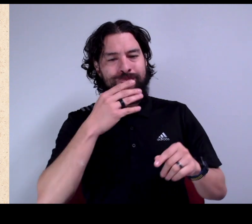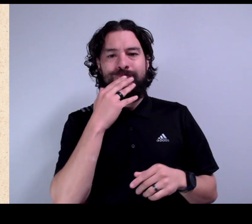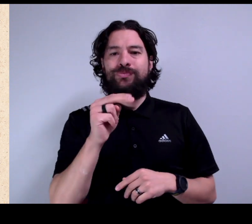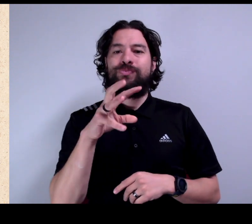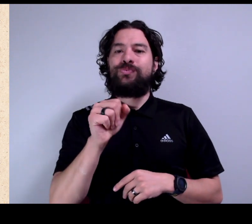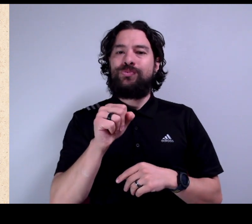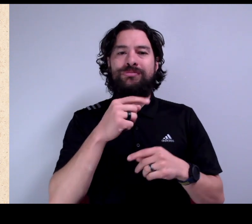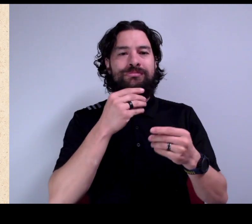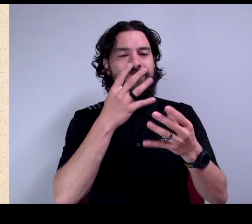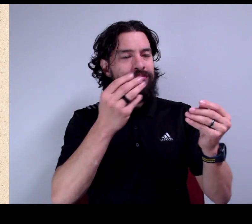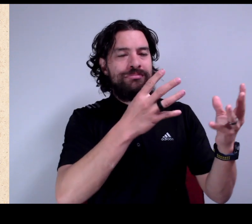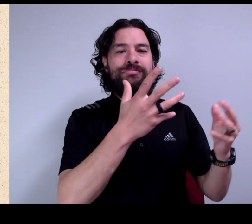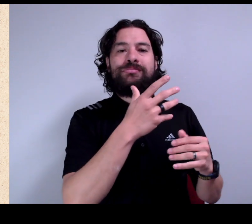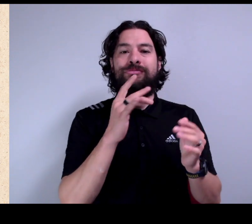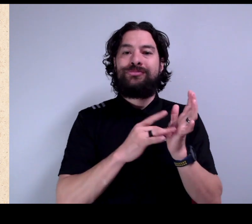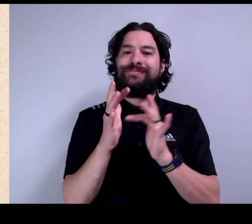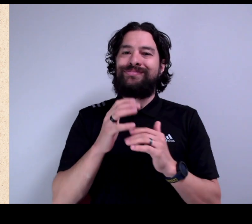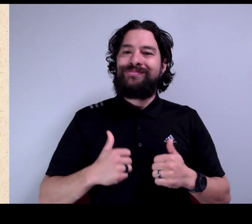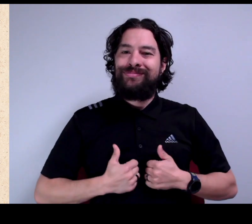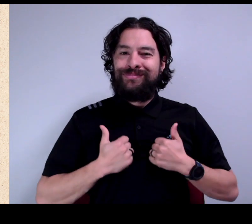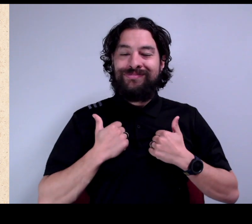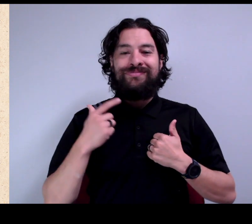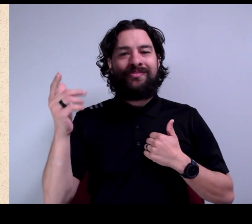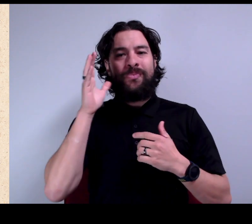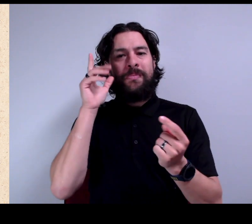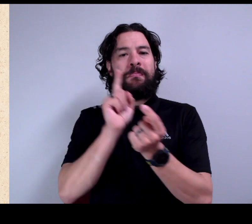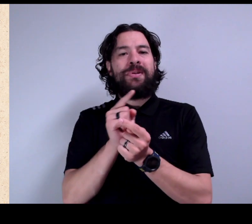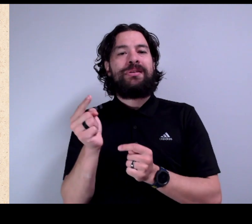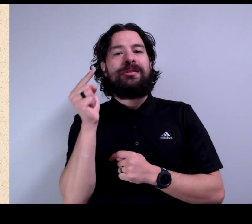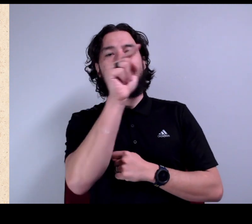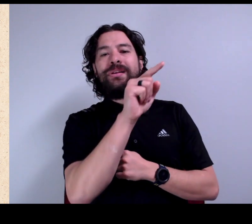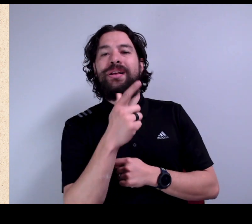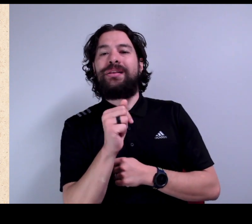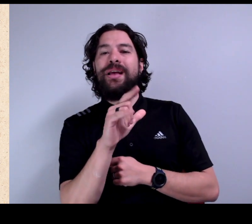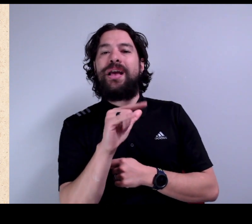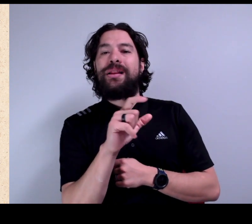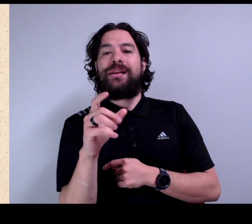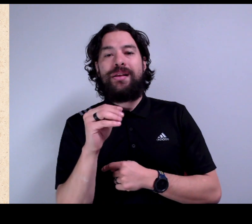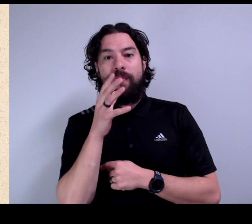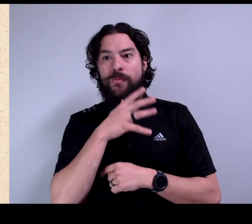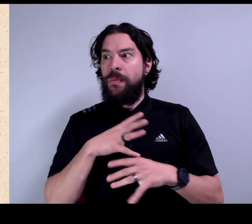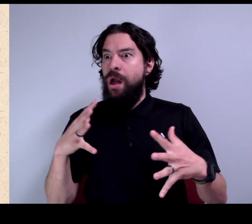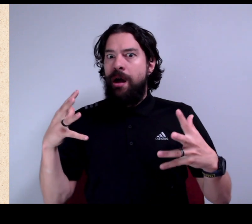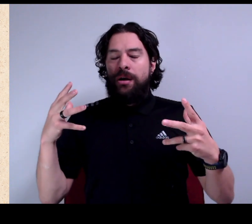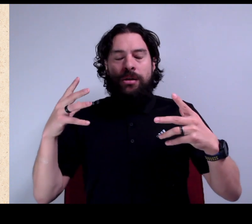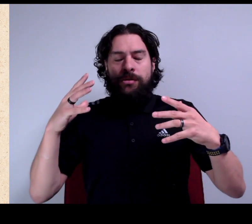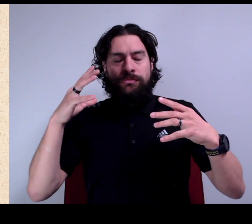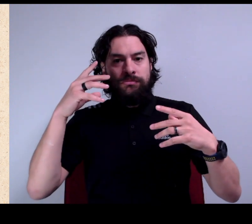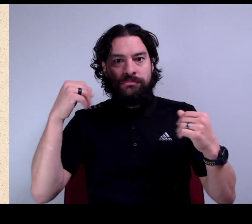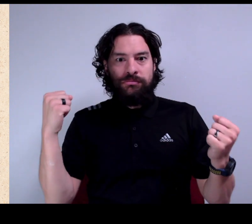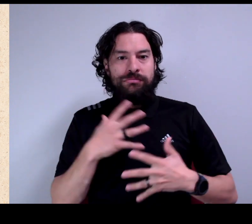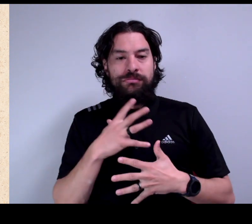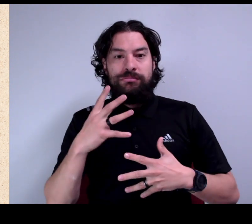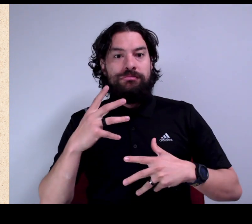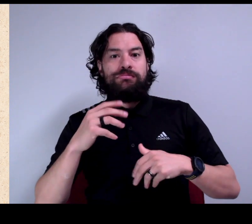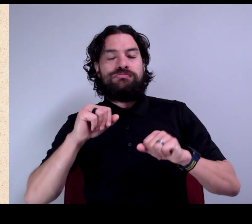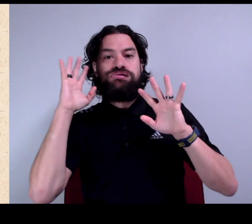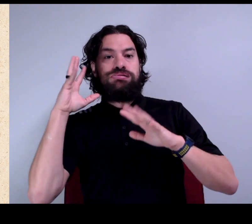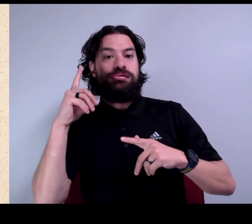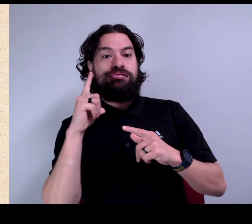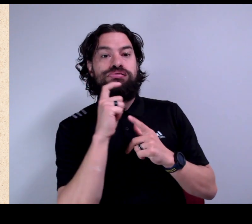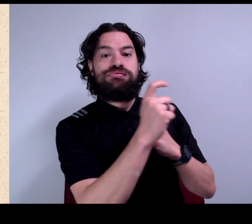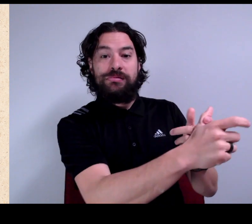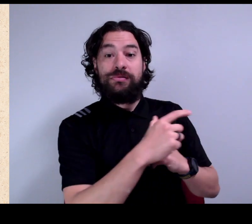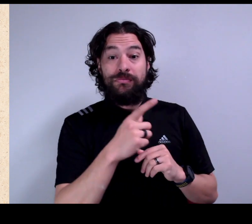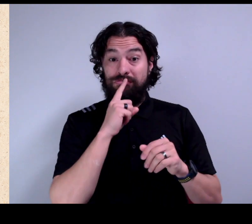this good news to the other disciples, that Jesus is alive, that he'll meet them back up in Galilee. And the women, they're freaked out. Mark says